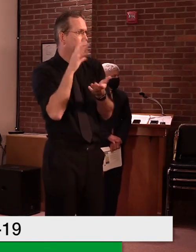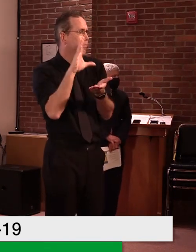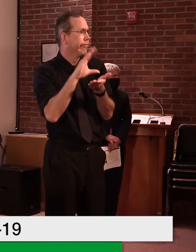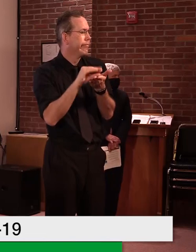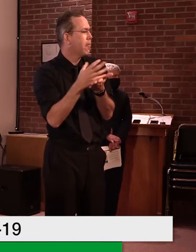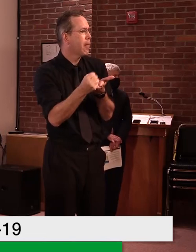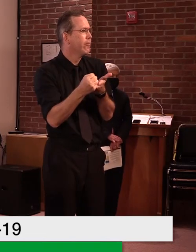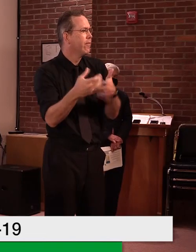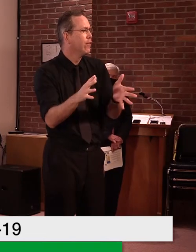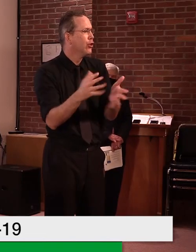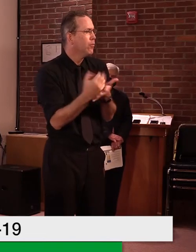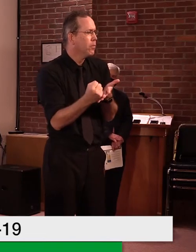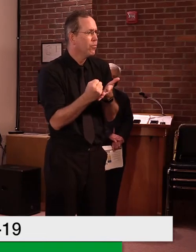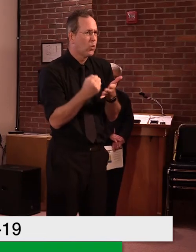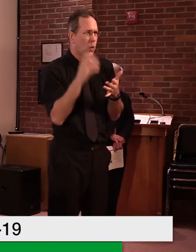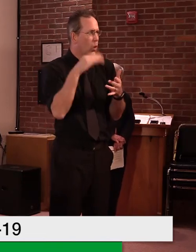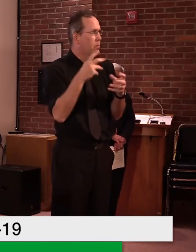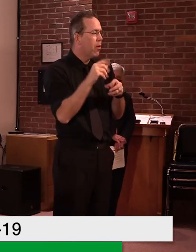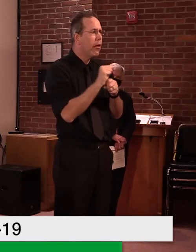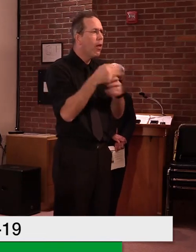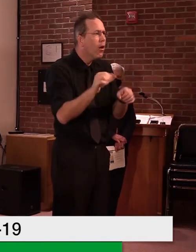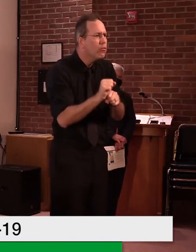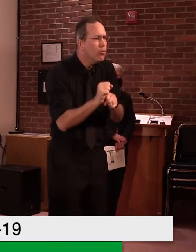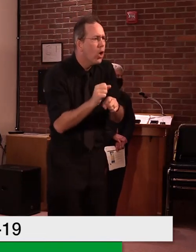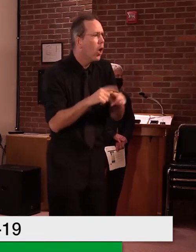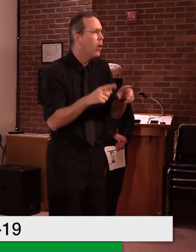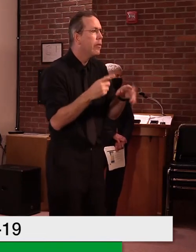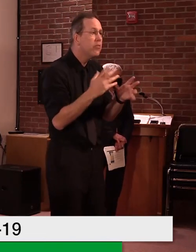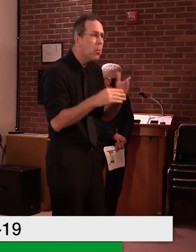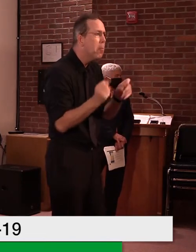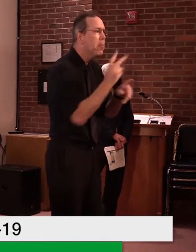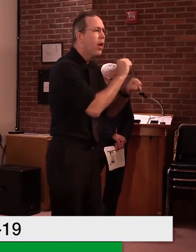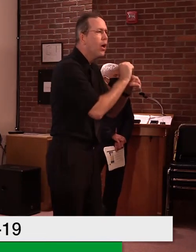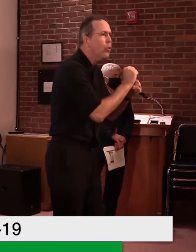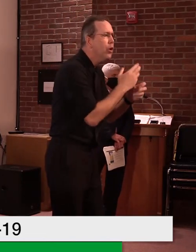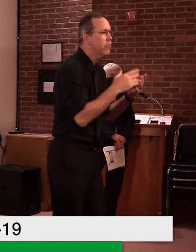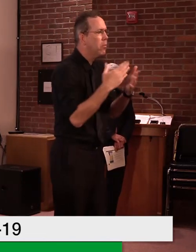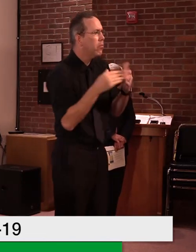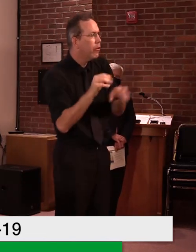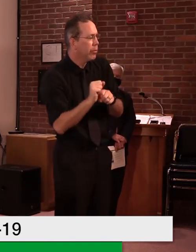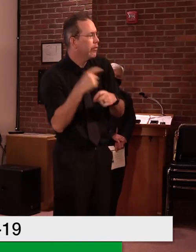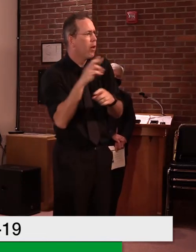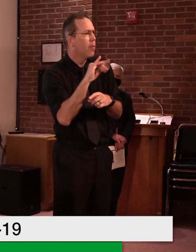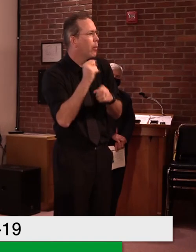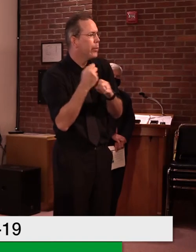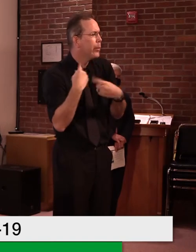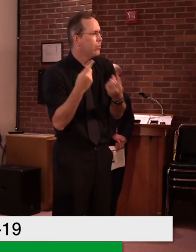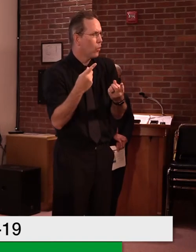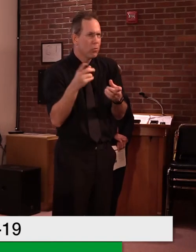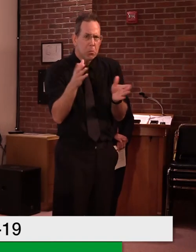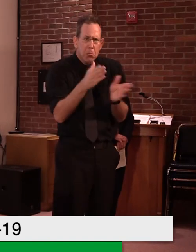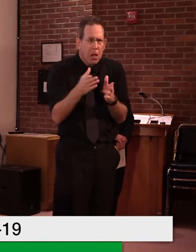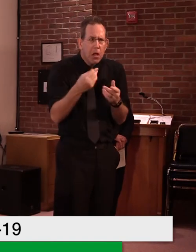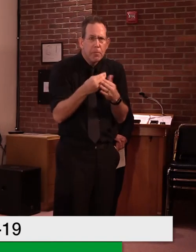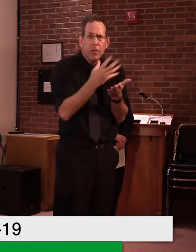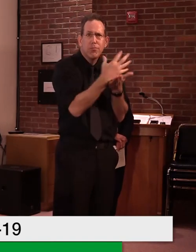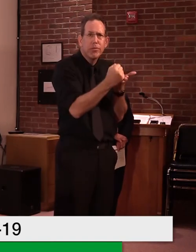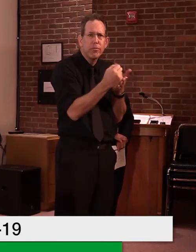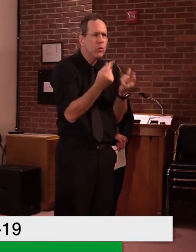be perfectly honest. This is going to be up to the federal government. I know that they're debating this in Congress as we